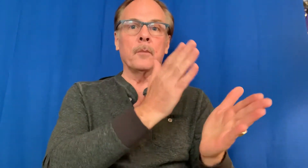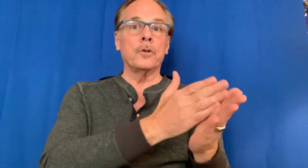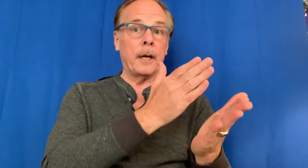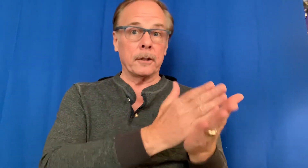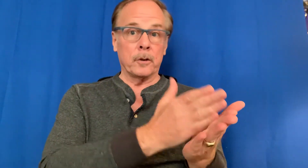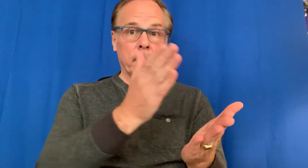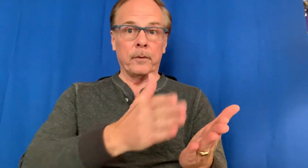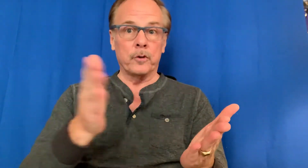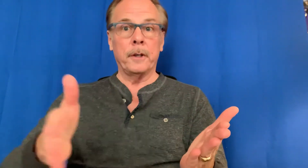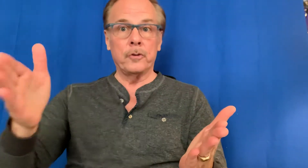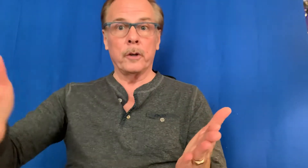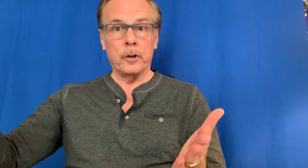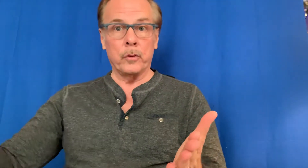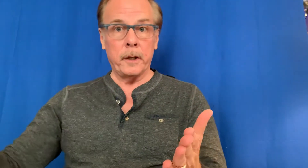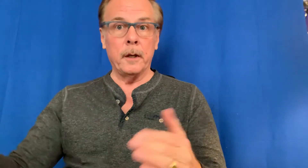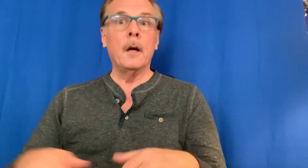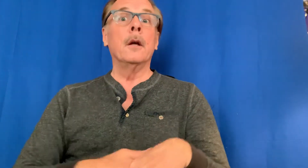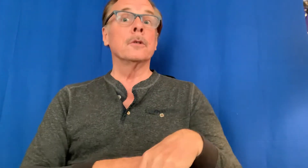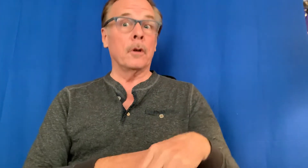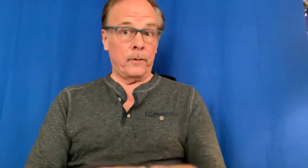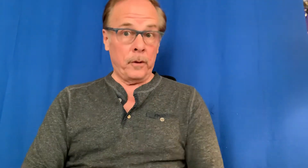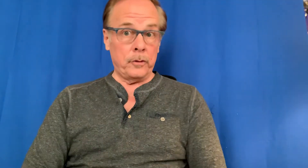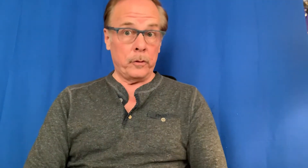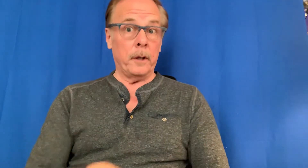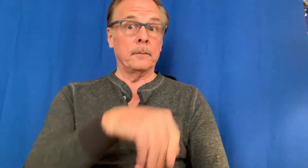lumberjack is going from tree to tree to tree, so first tree,